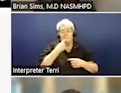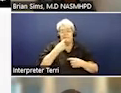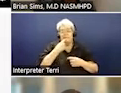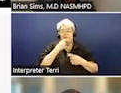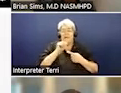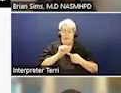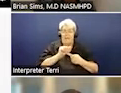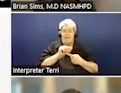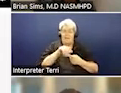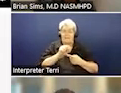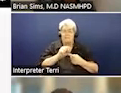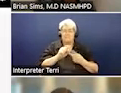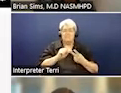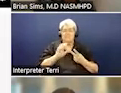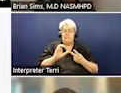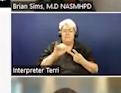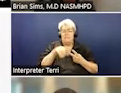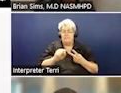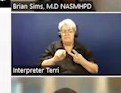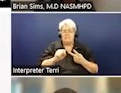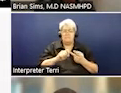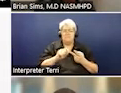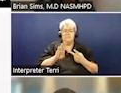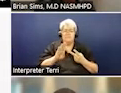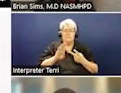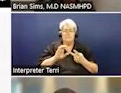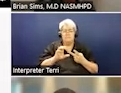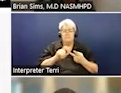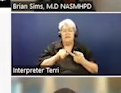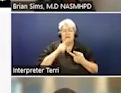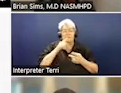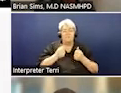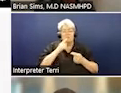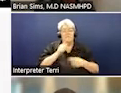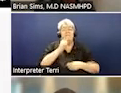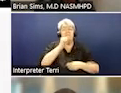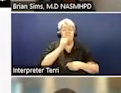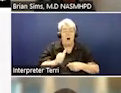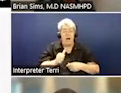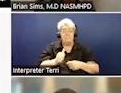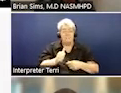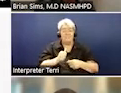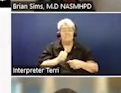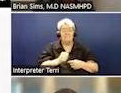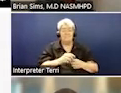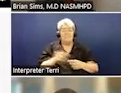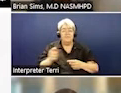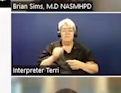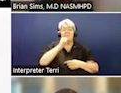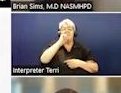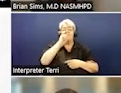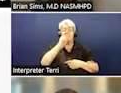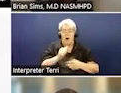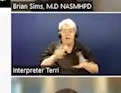would be, C I feel like would be. This is the one that's not. Okay, yes, it is the one that is not.